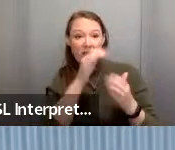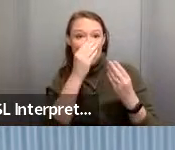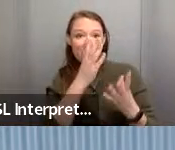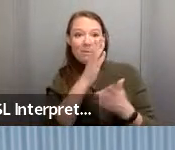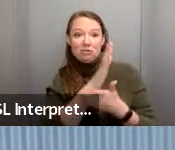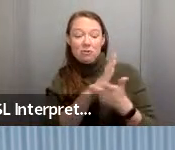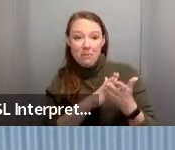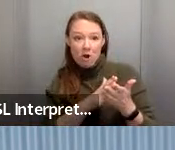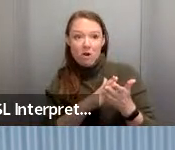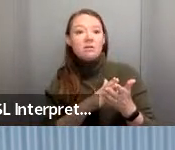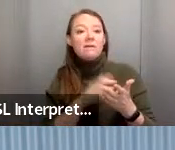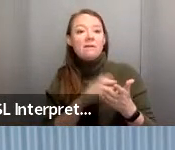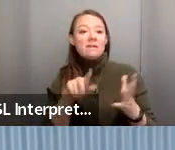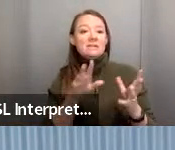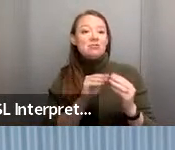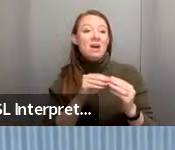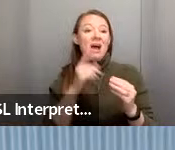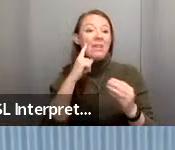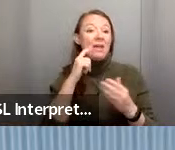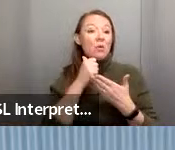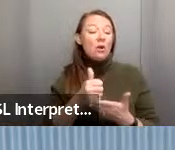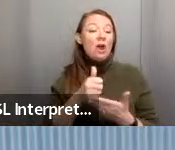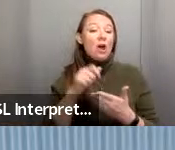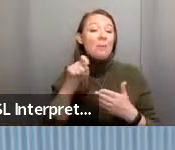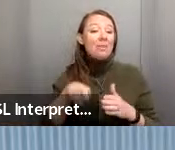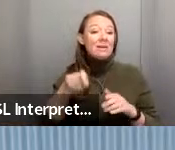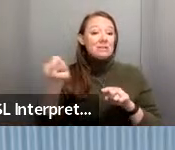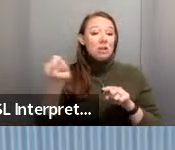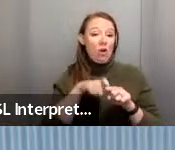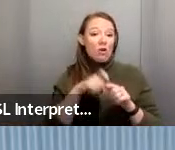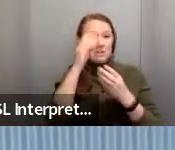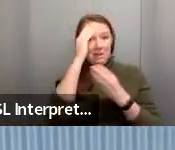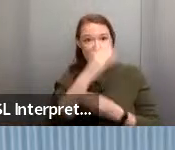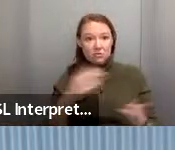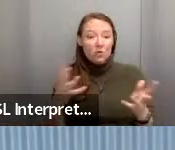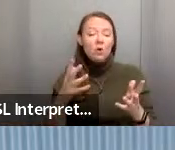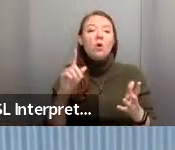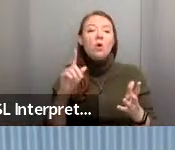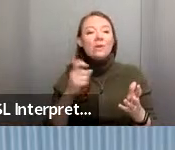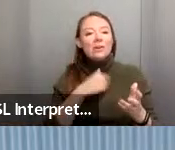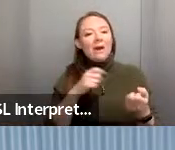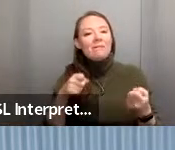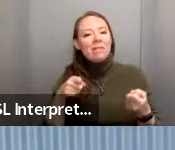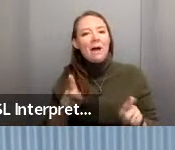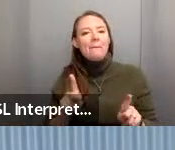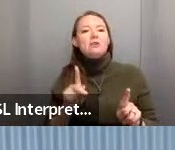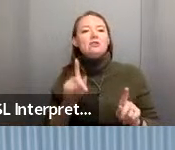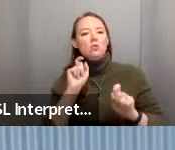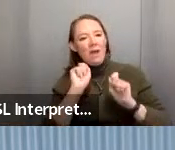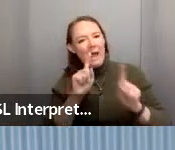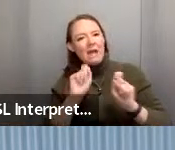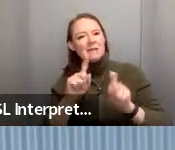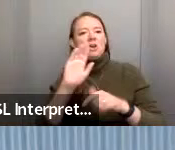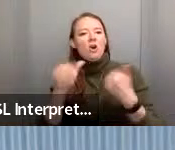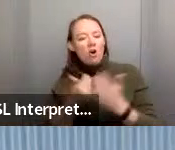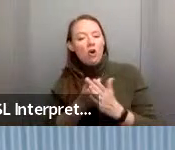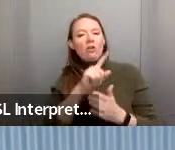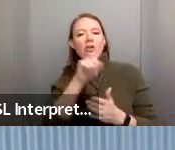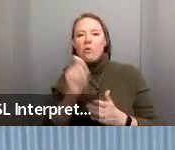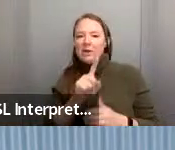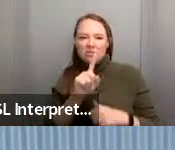be really helpful for everybody on this call to know is that we need to have the opportunity to ask all the questions that are coming